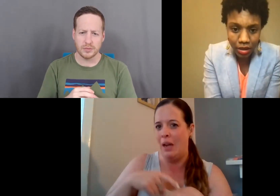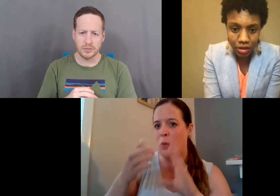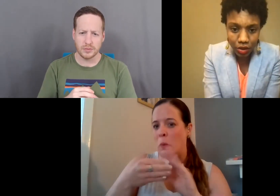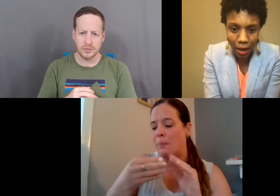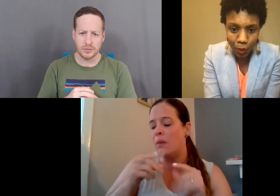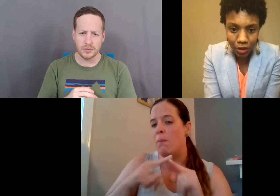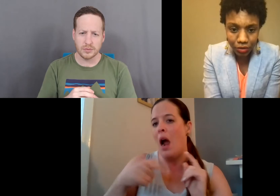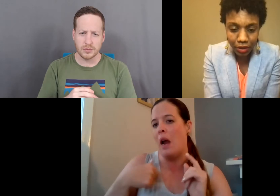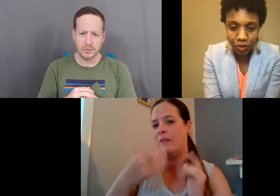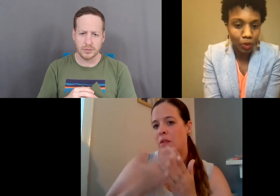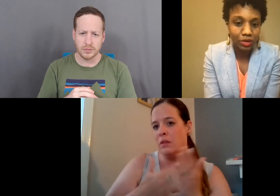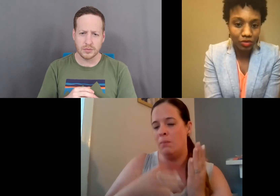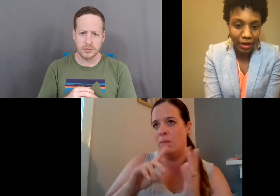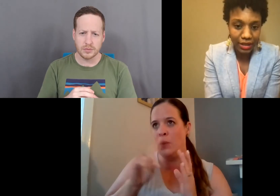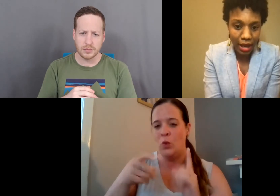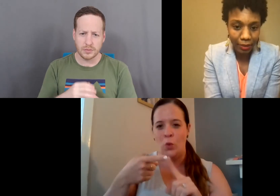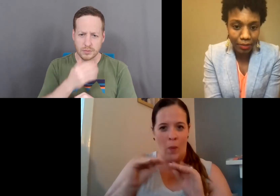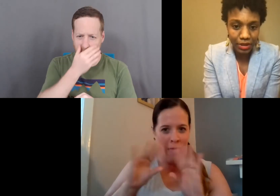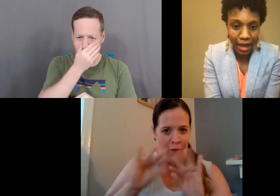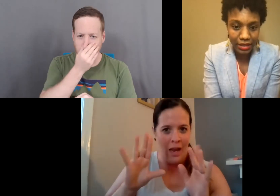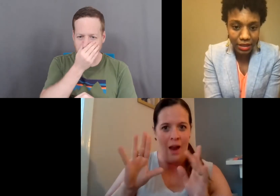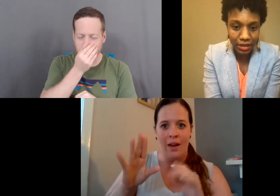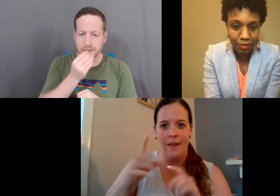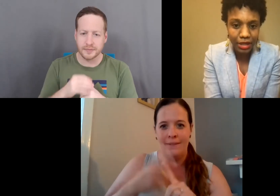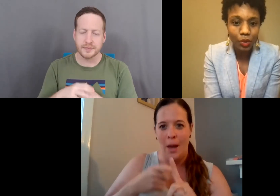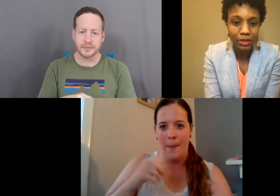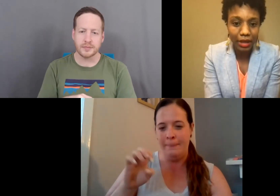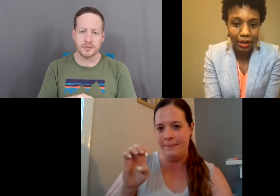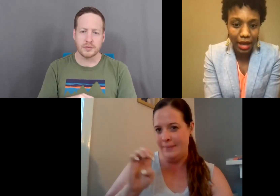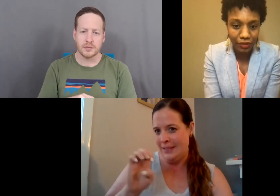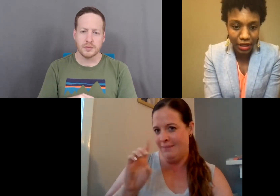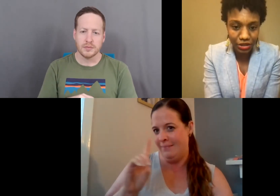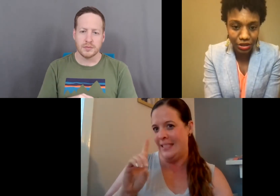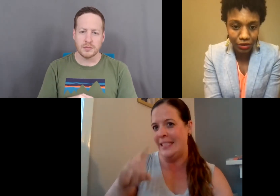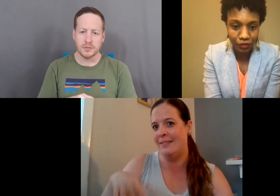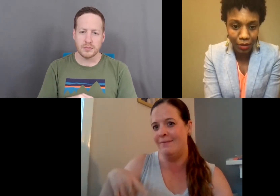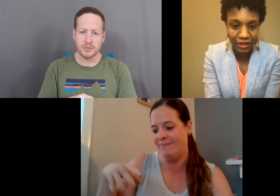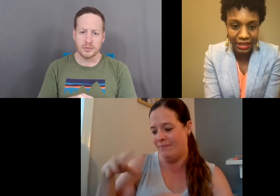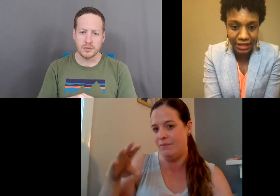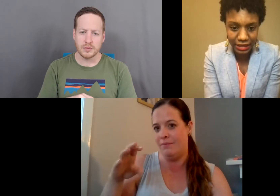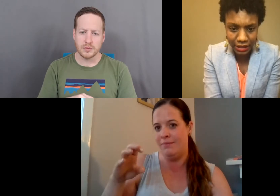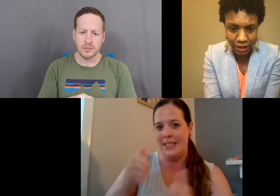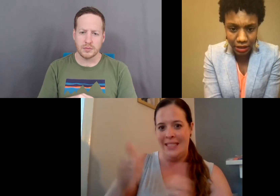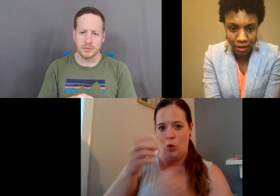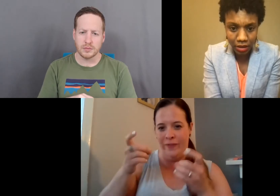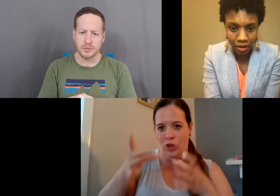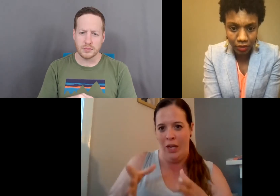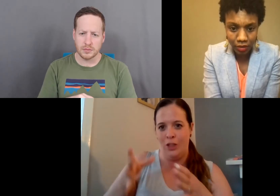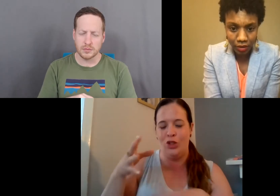So I'm wondering, was the right time to ask this, but I just wanted to make a clarification from the ED, the